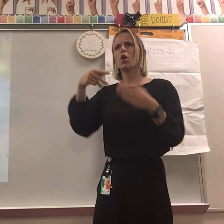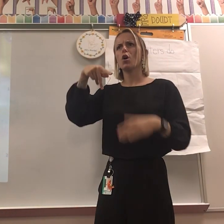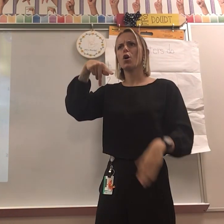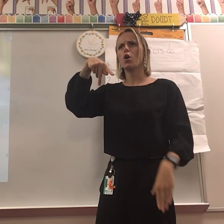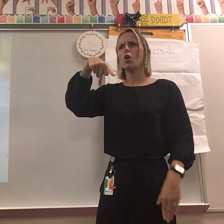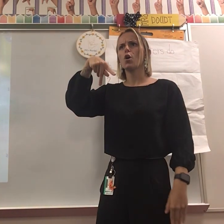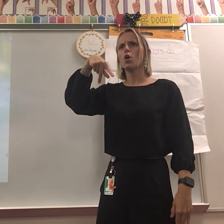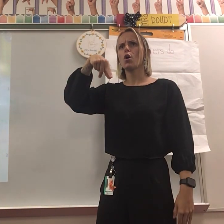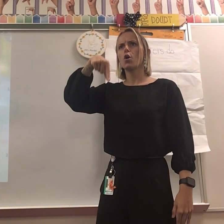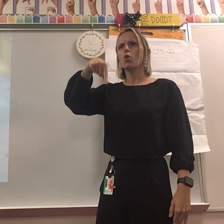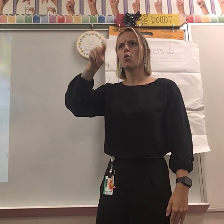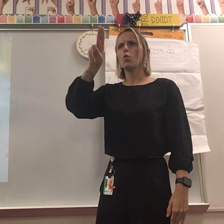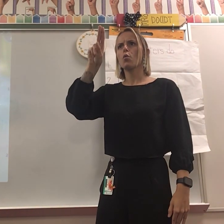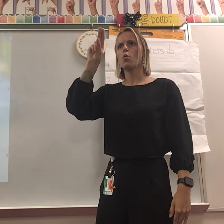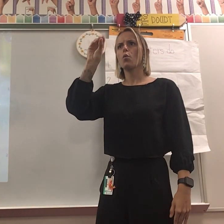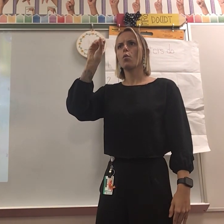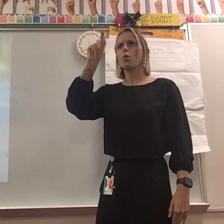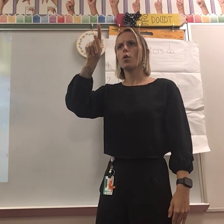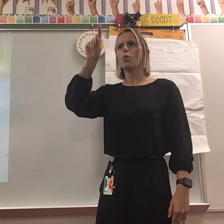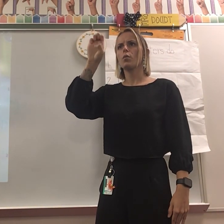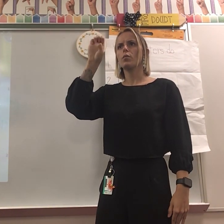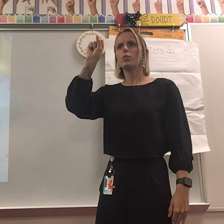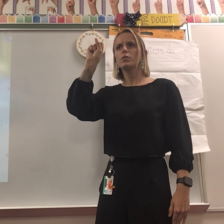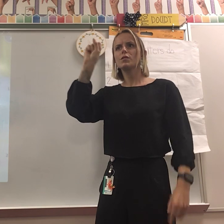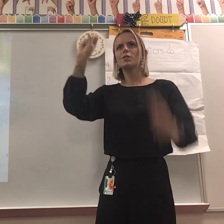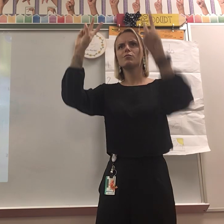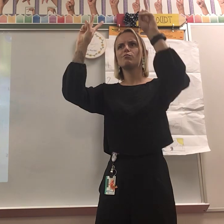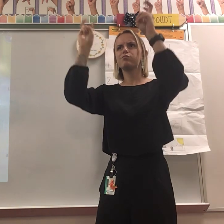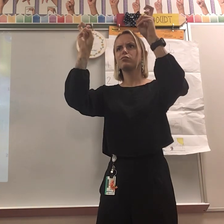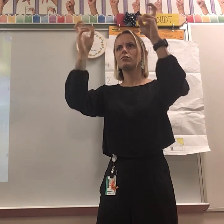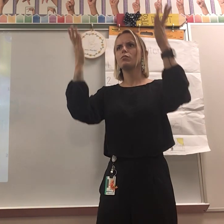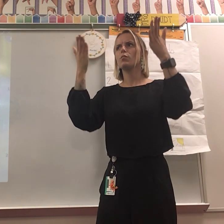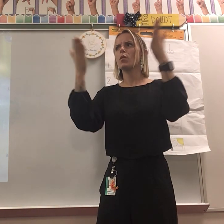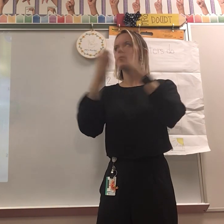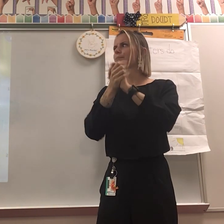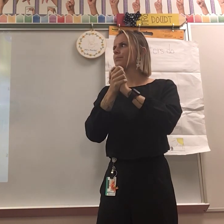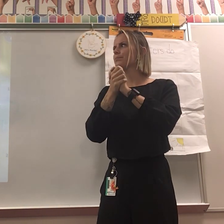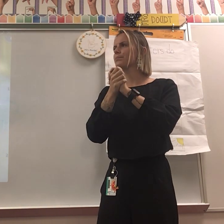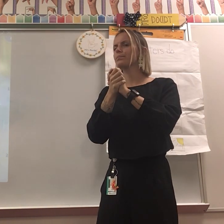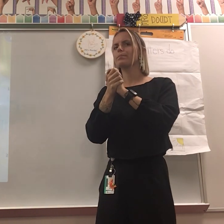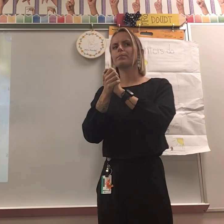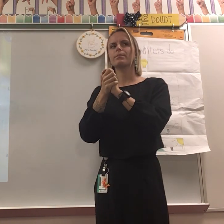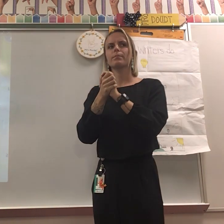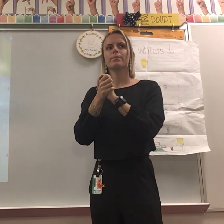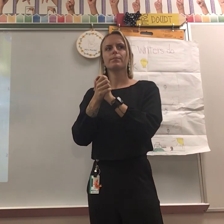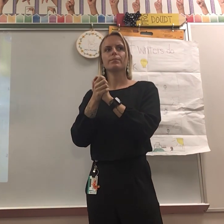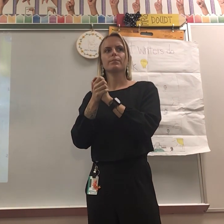Jasmine, is that Mrs. No. Jasmine, Oh, hi, yeah. is that Mrs. Golden? What are quotes? Oh, yeah.